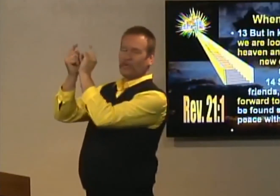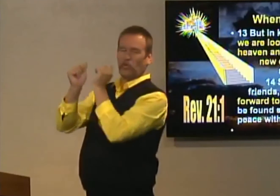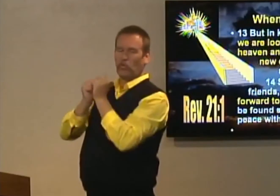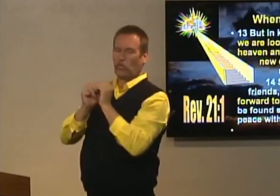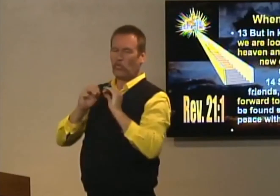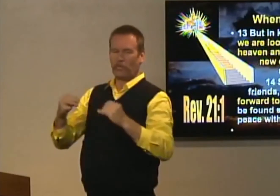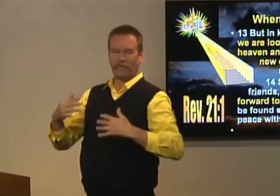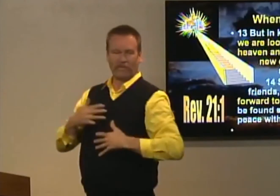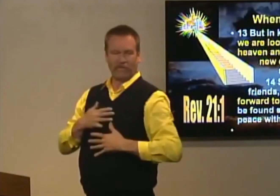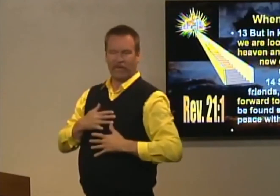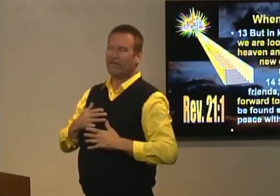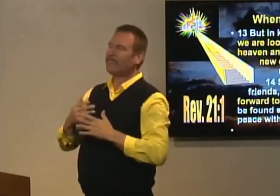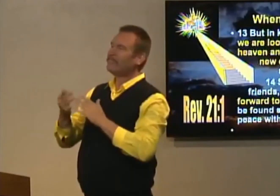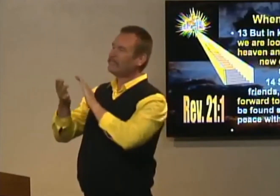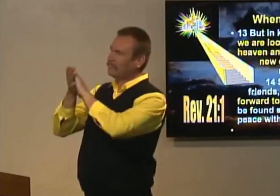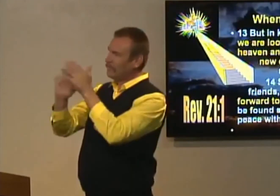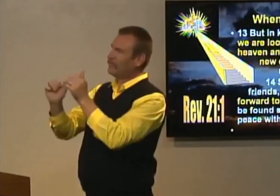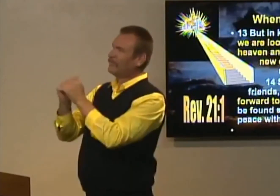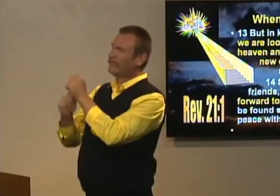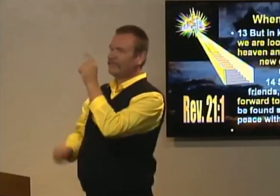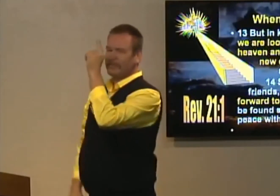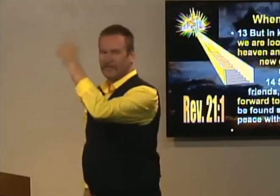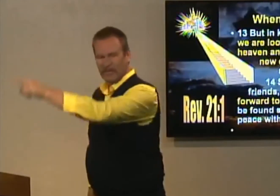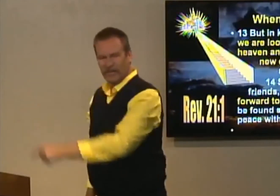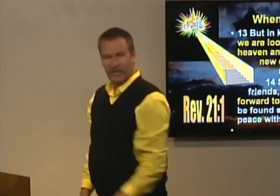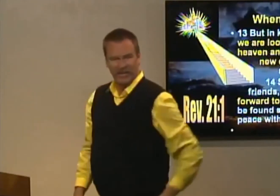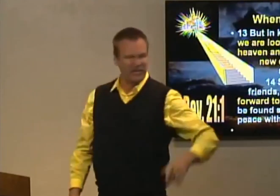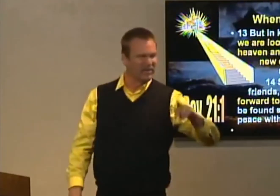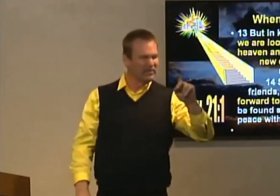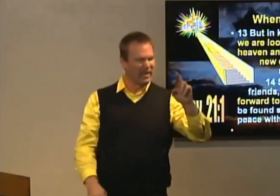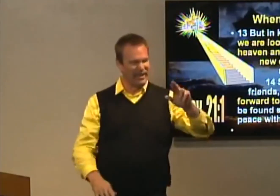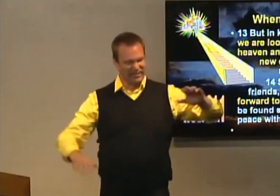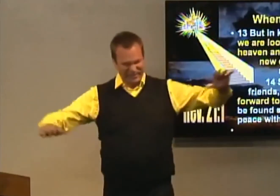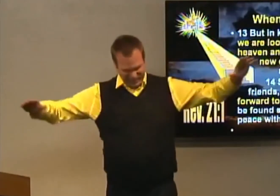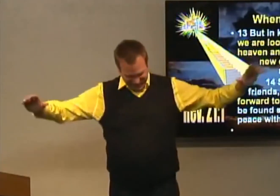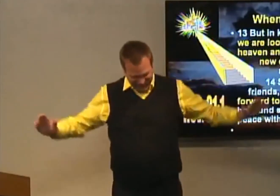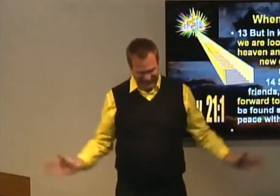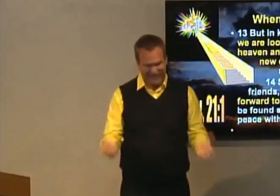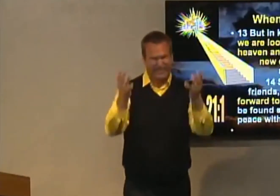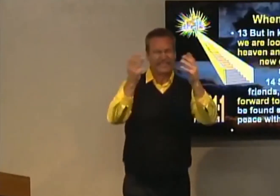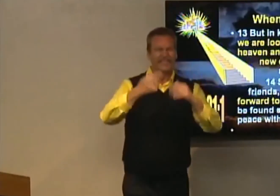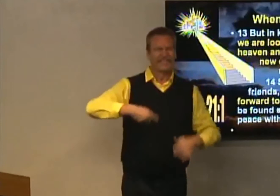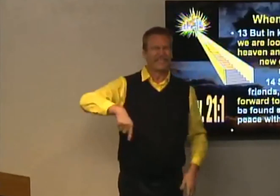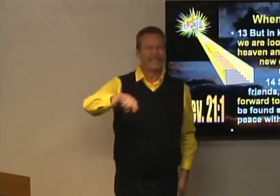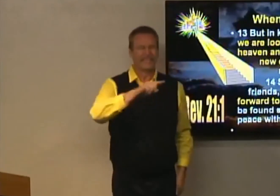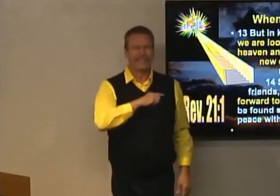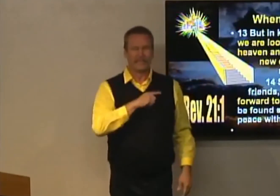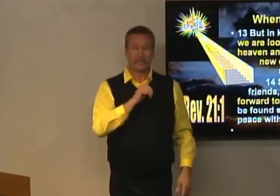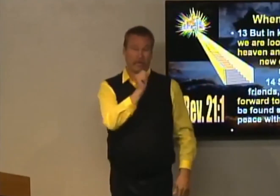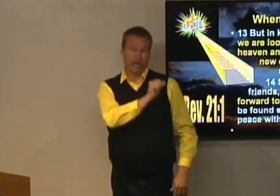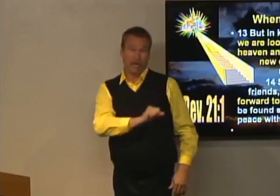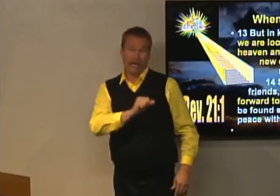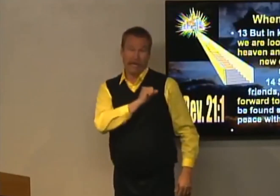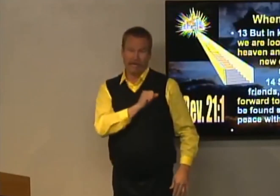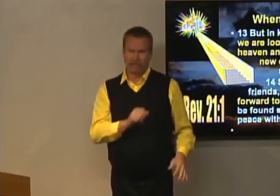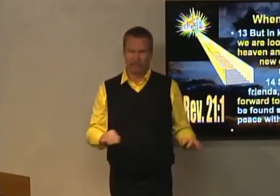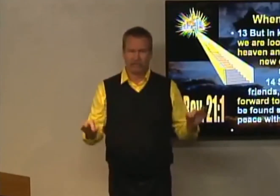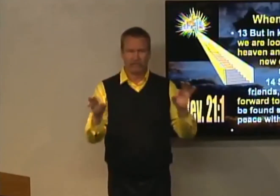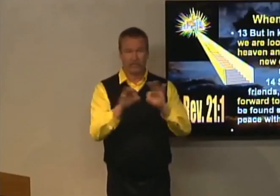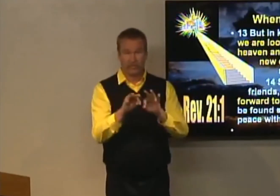draw you closer to God. So that you have no fear. So that you can be with Him. And I encourage all of